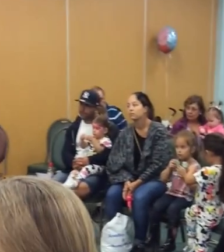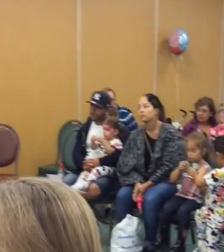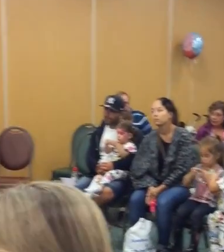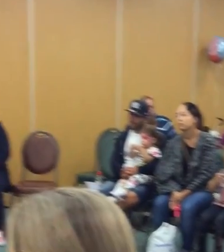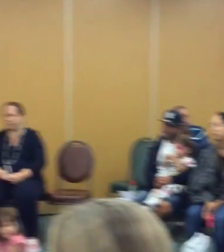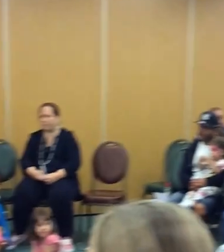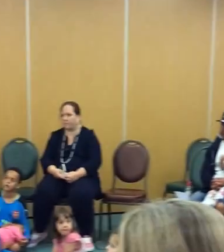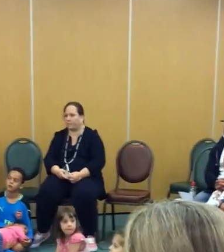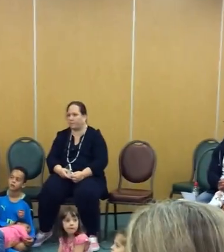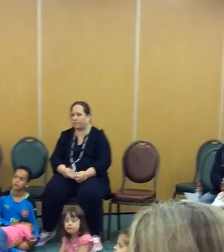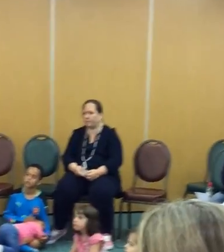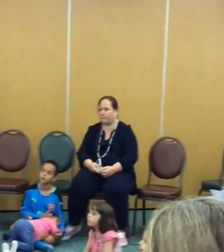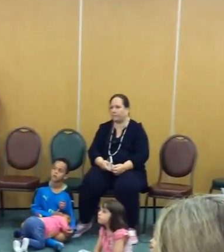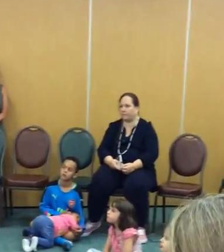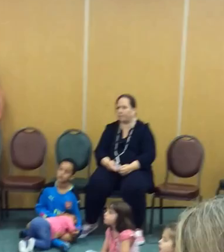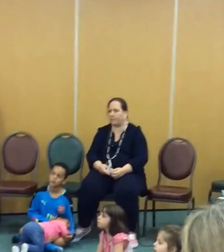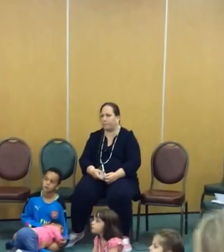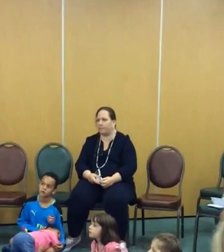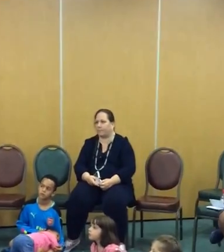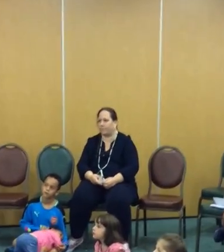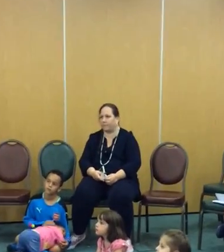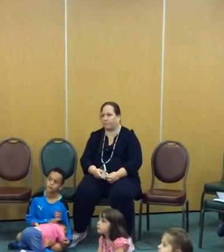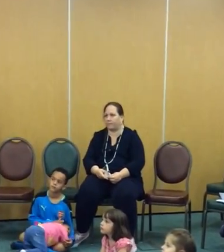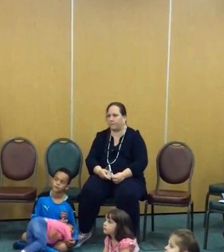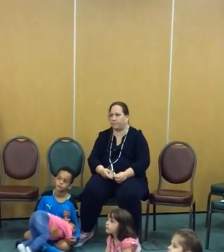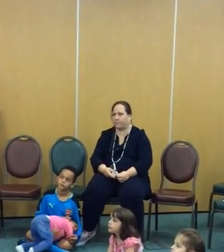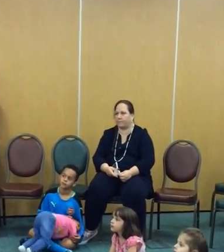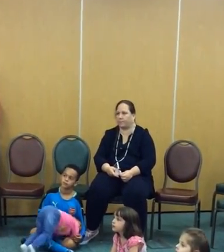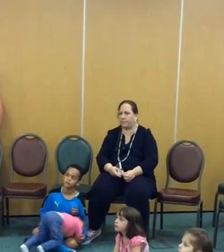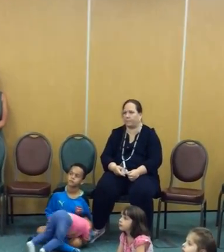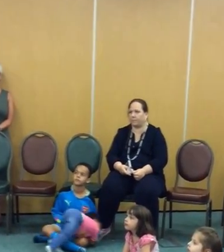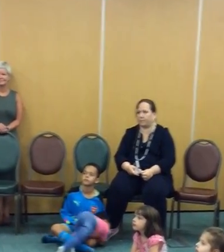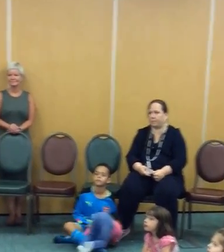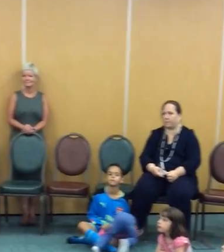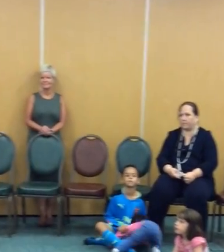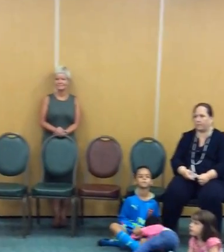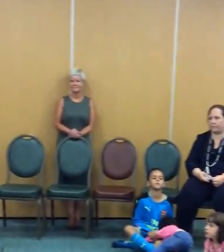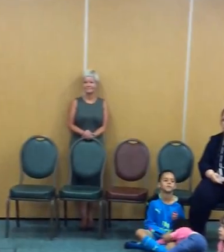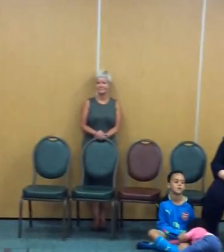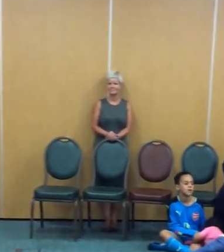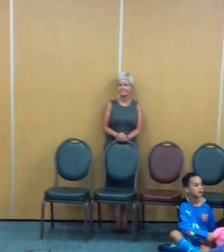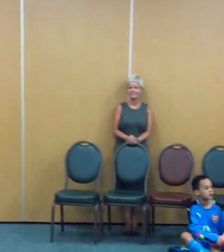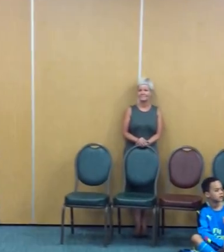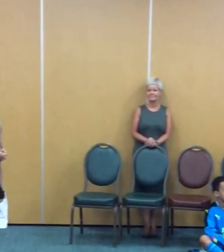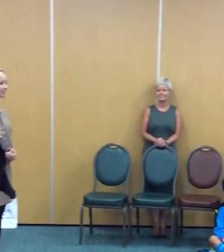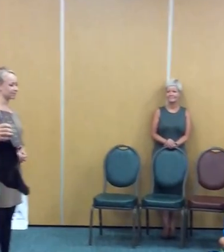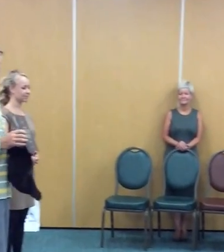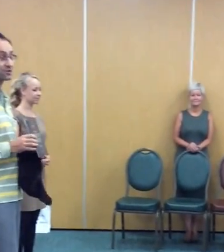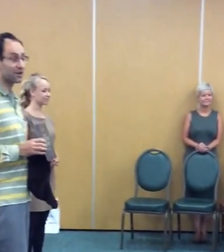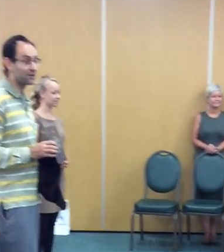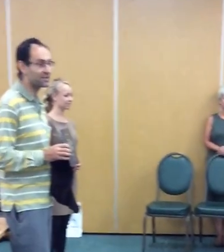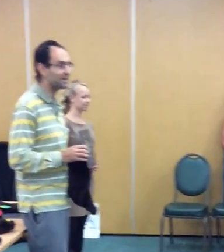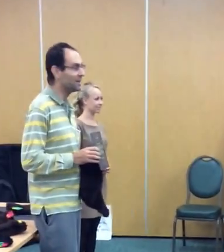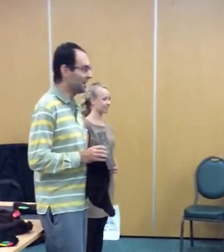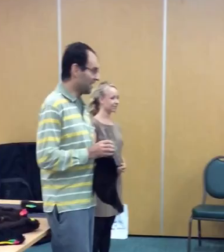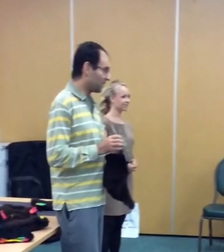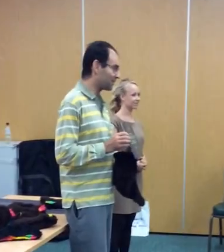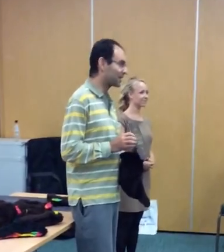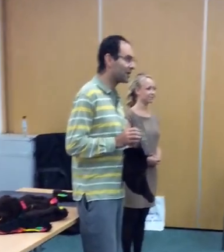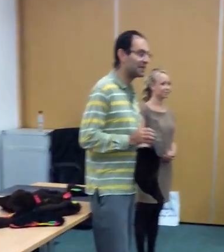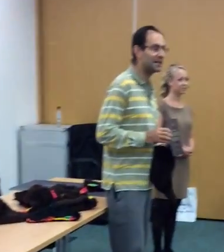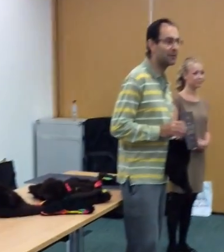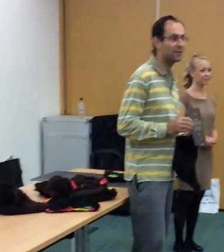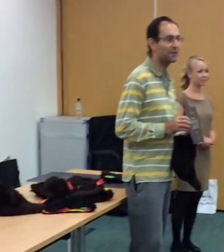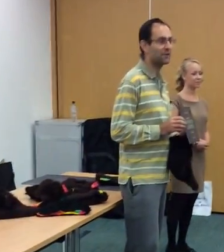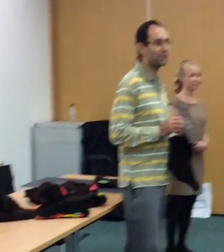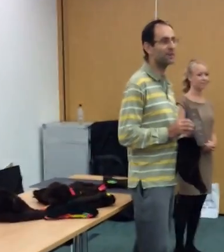adventure of two kindly bears who live with a kindly family who do good works in the community. All proceeds go to charity. We've